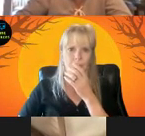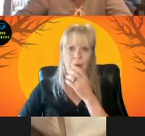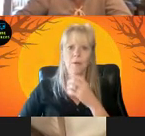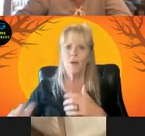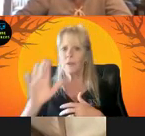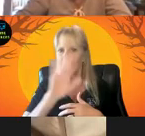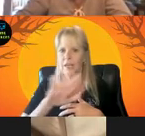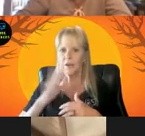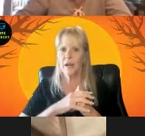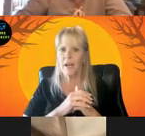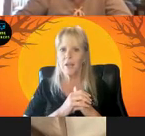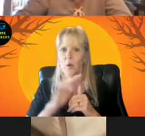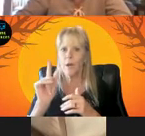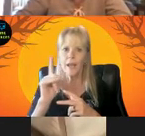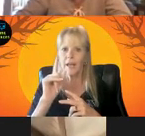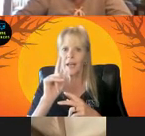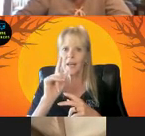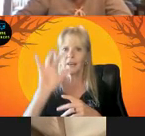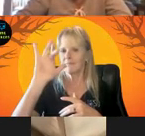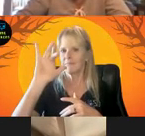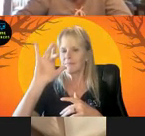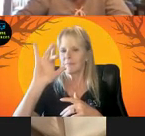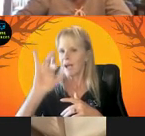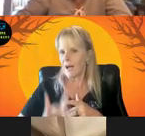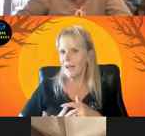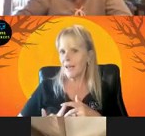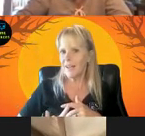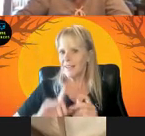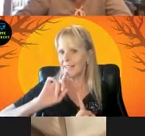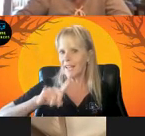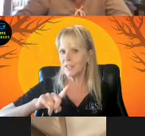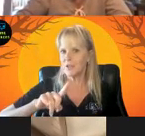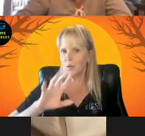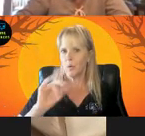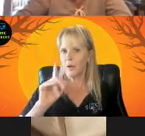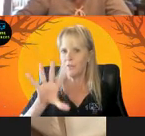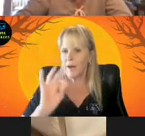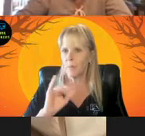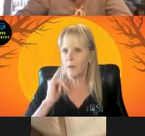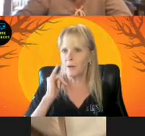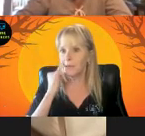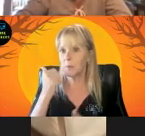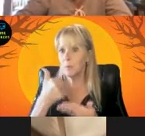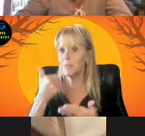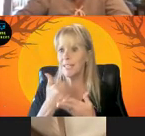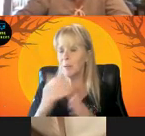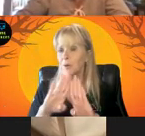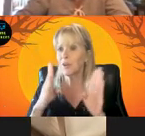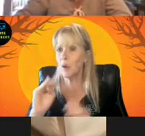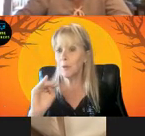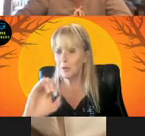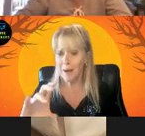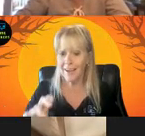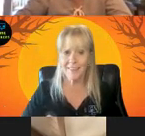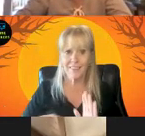All right, so come on over here and go ahead and highlight the answer where you find one. If someone wants to help her,